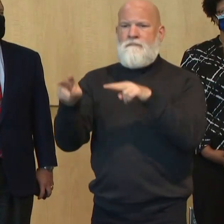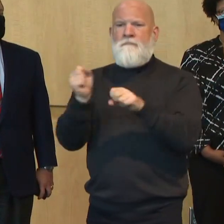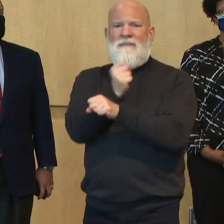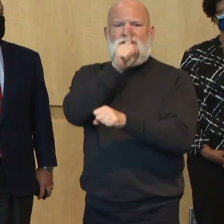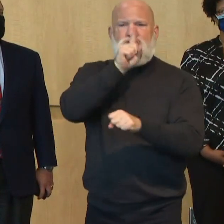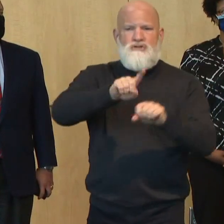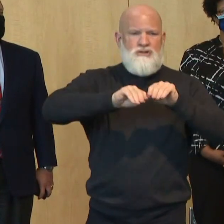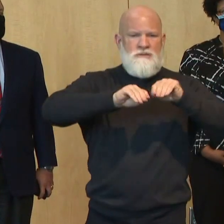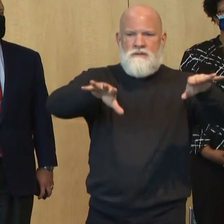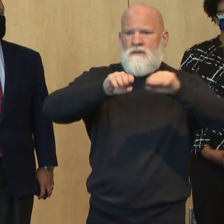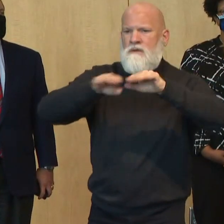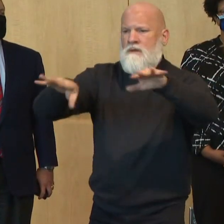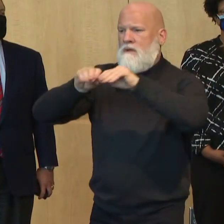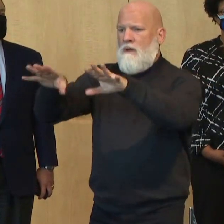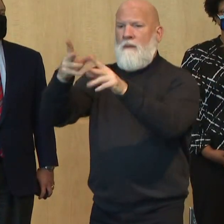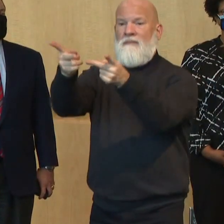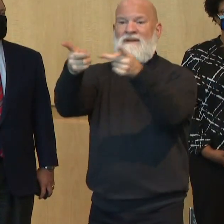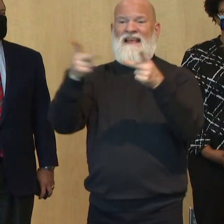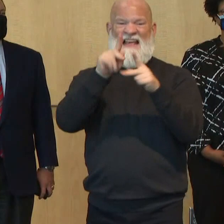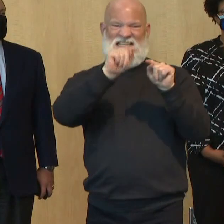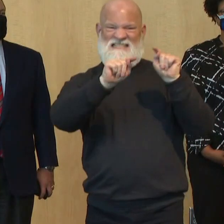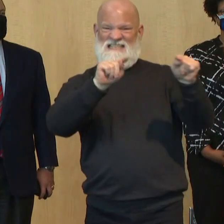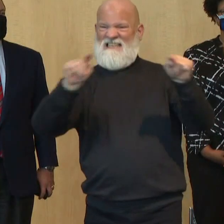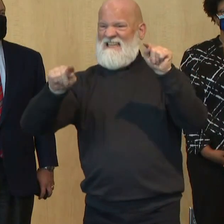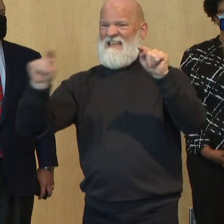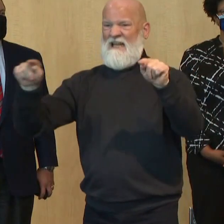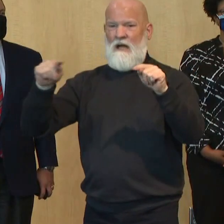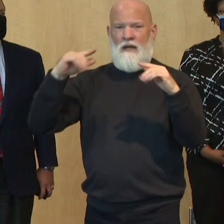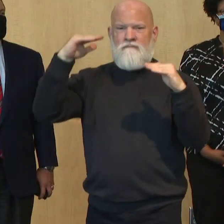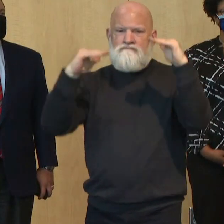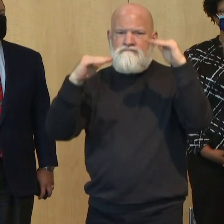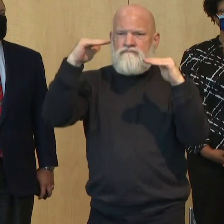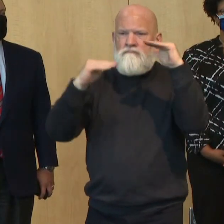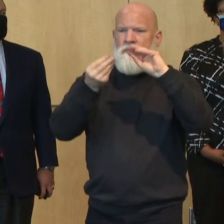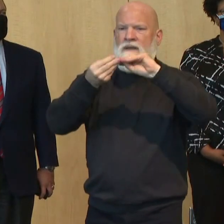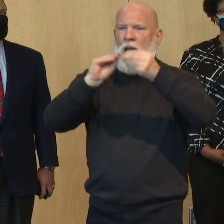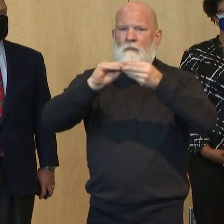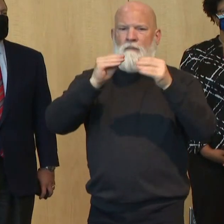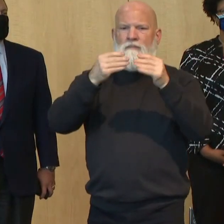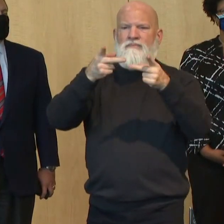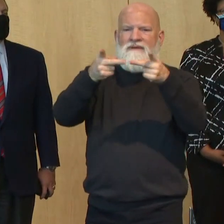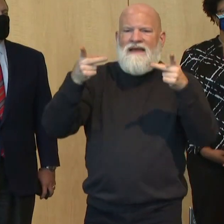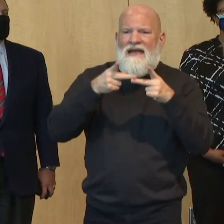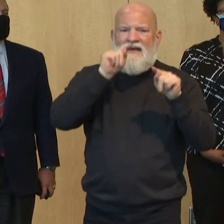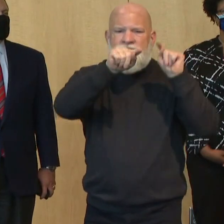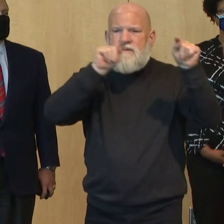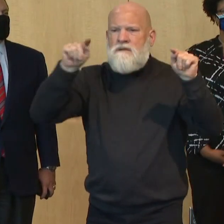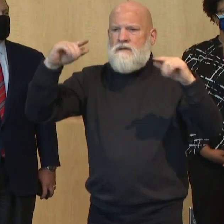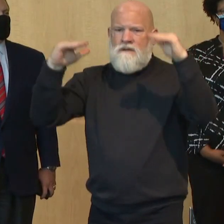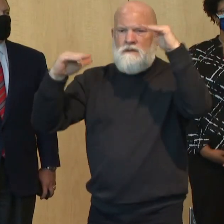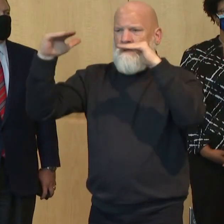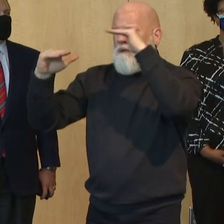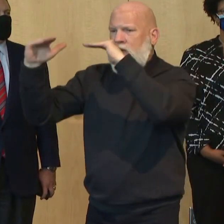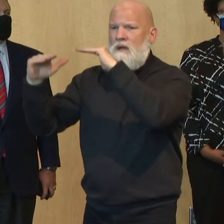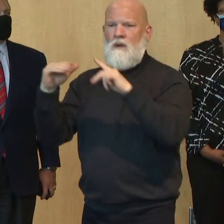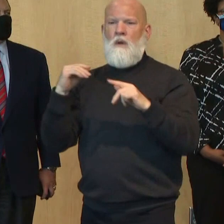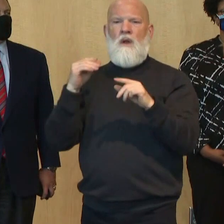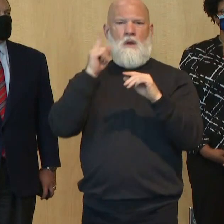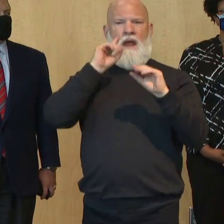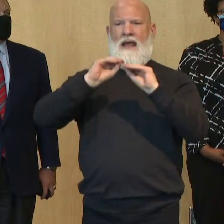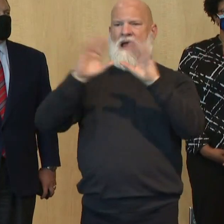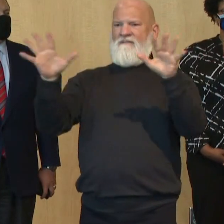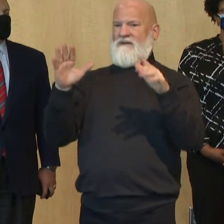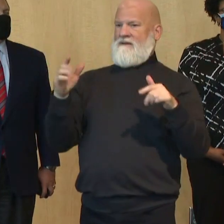there's not ample sites now. Obviously in the metro area, you can put sites very